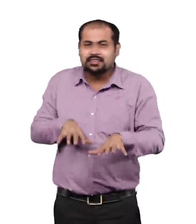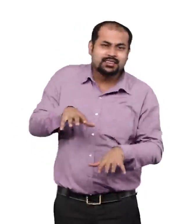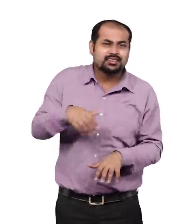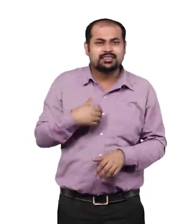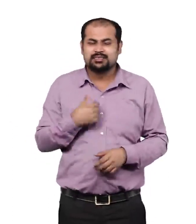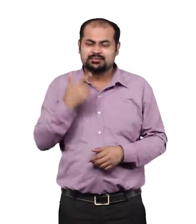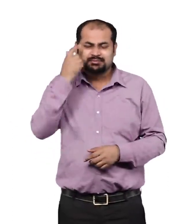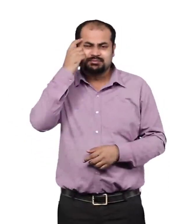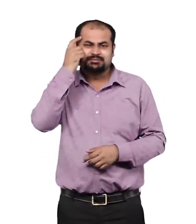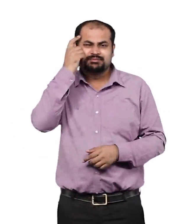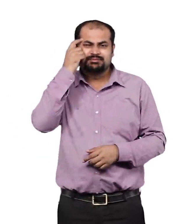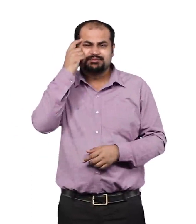bridge first."